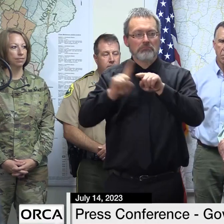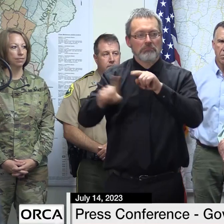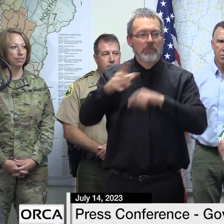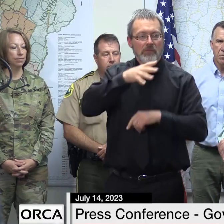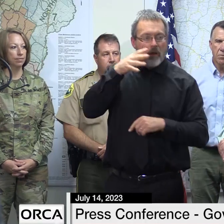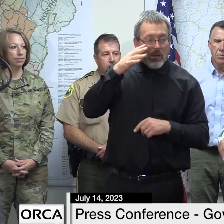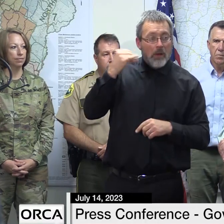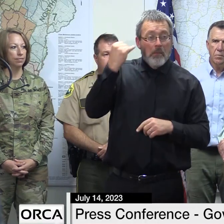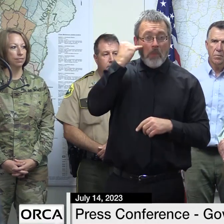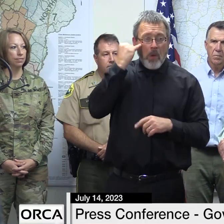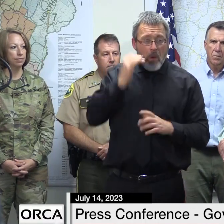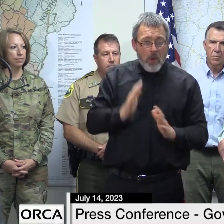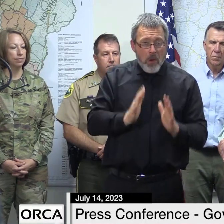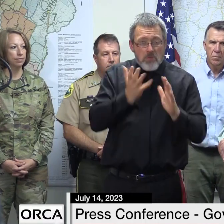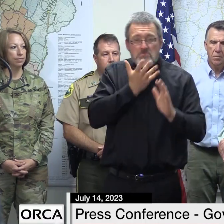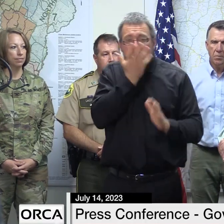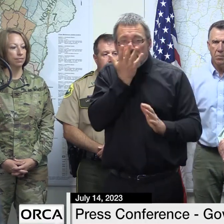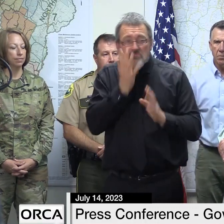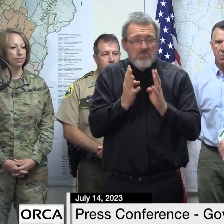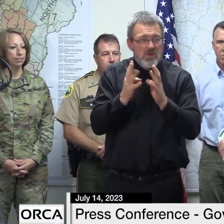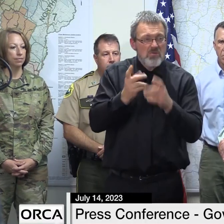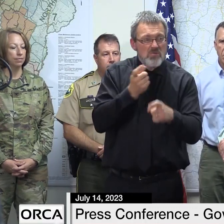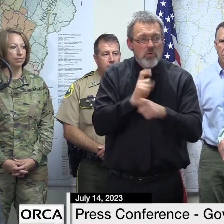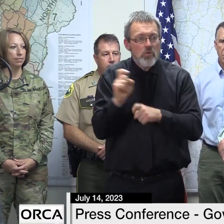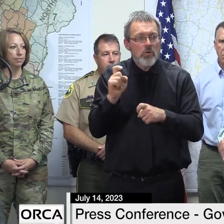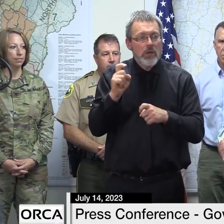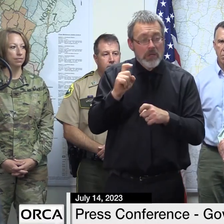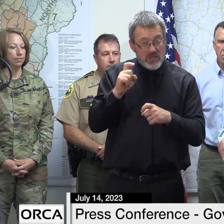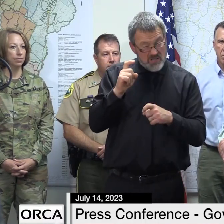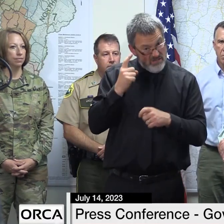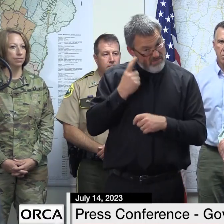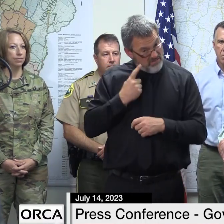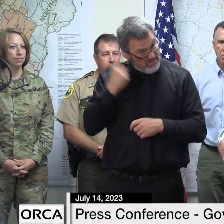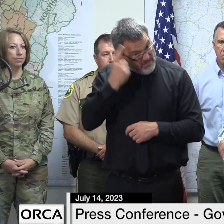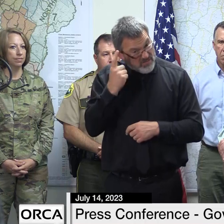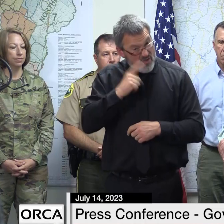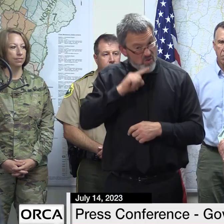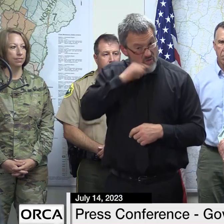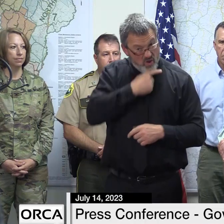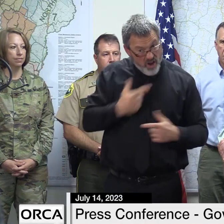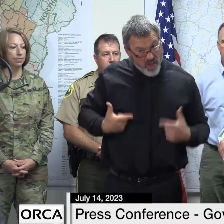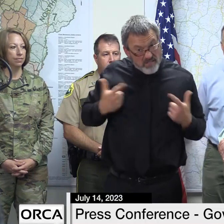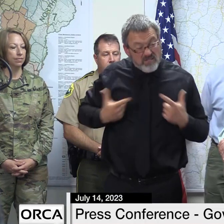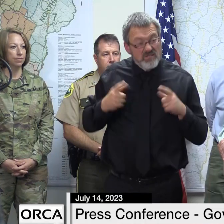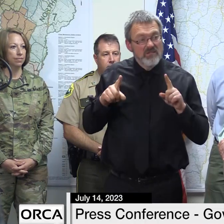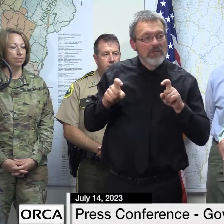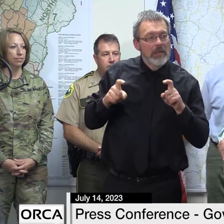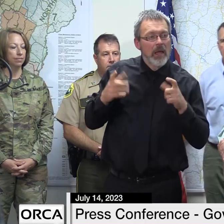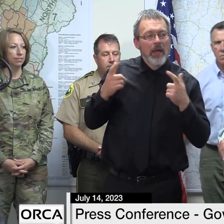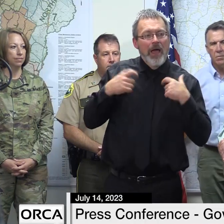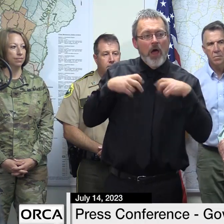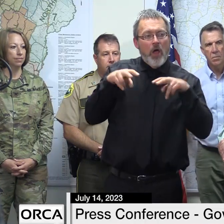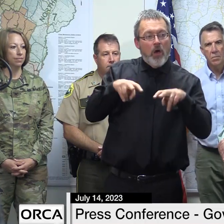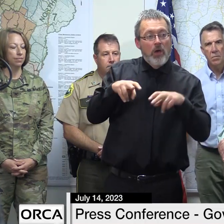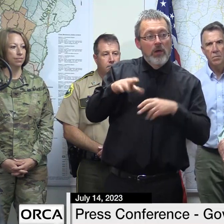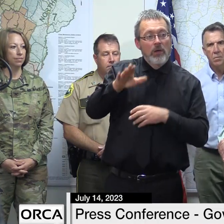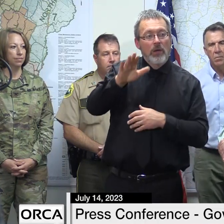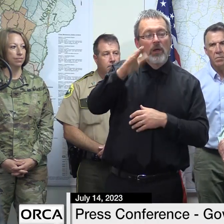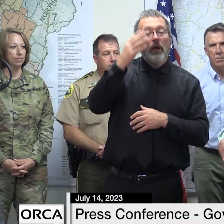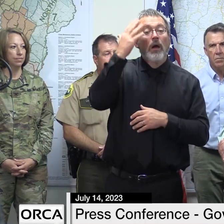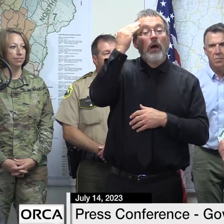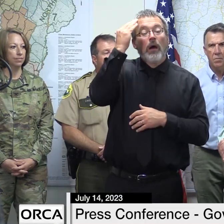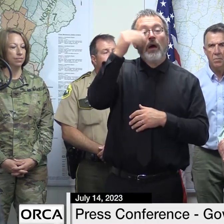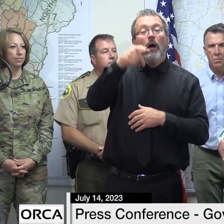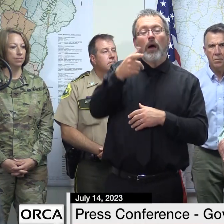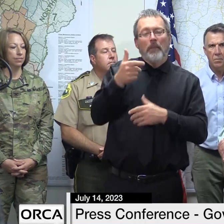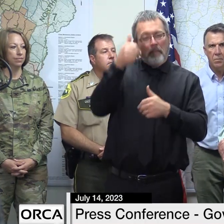little debate whether the corn can be saved or not. Unlike Irene, it was too late in the season and may have lost. There may be a chance that some corn